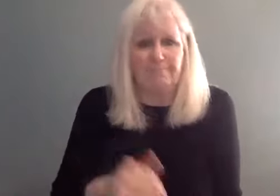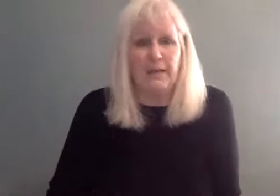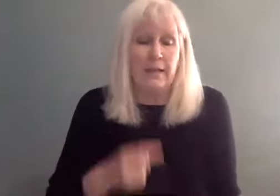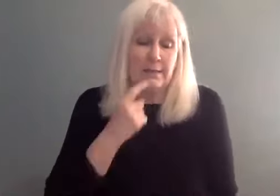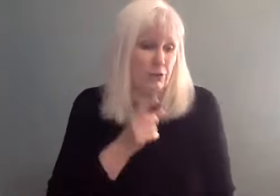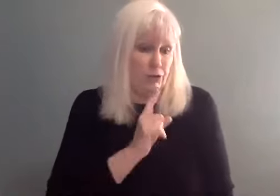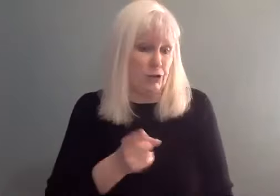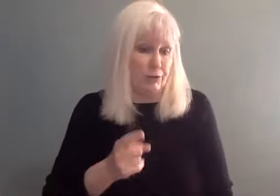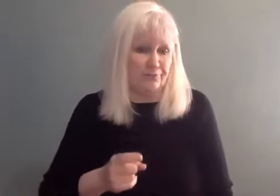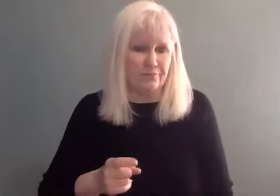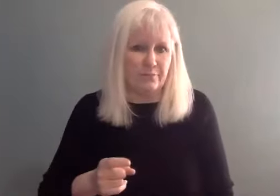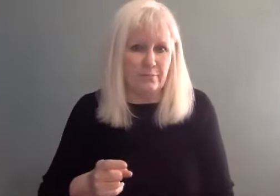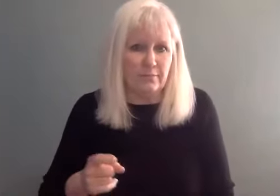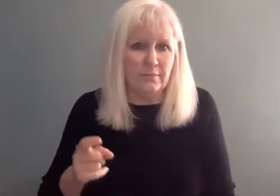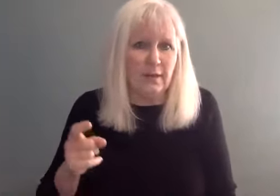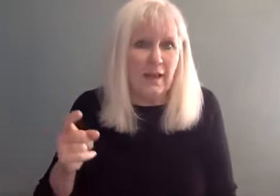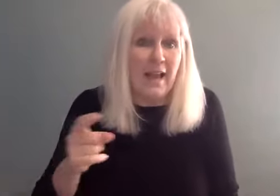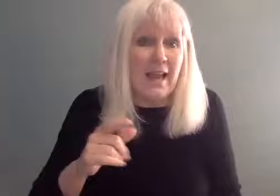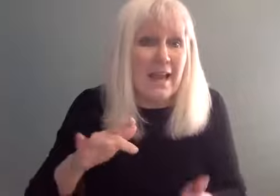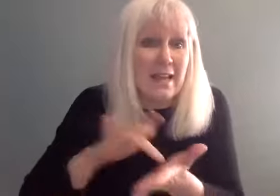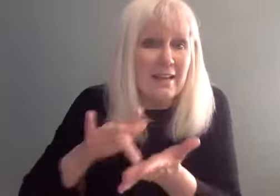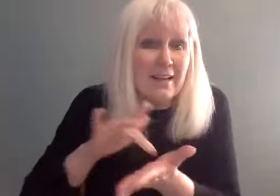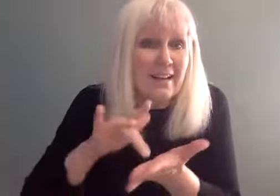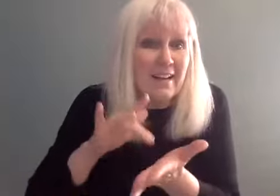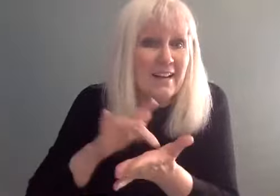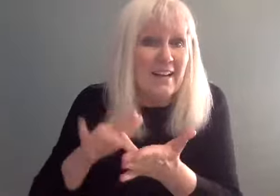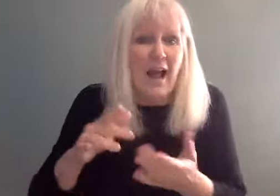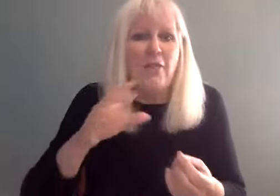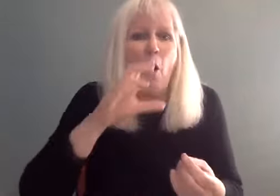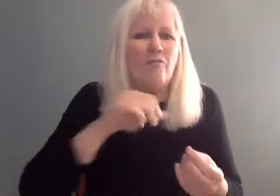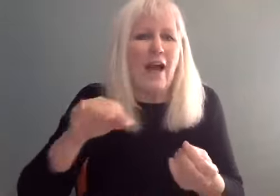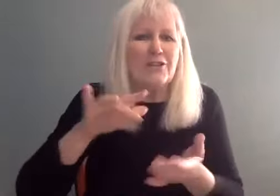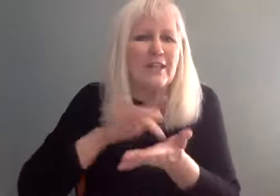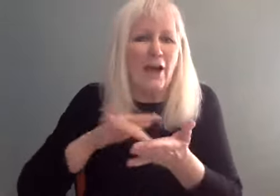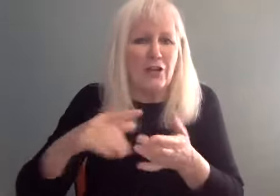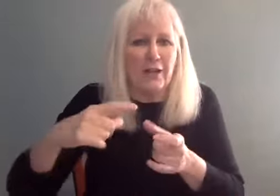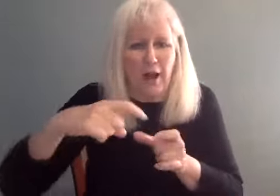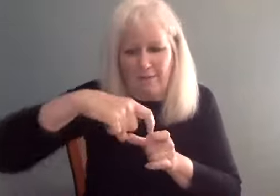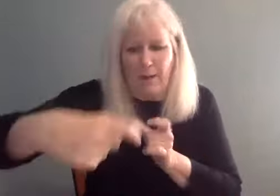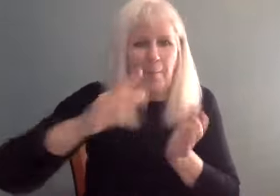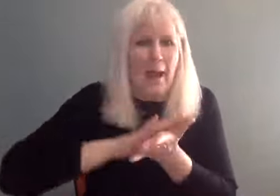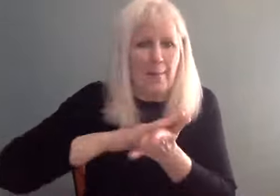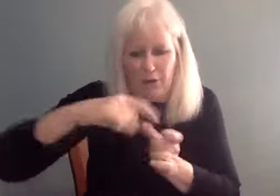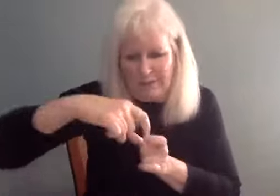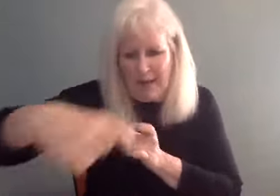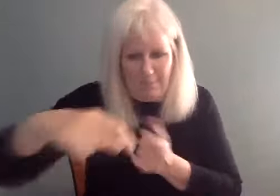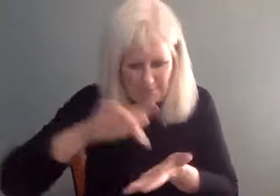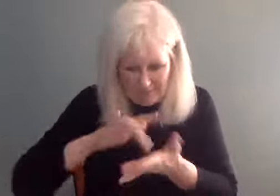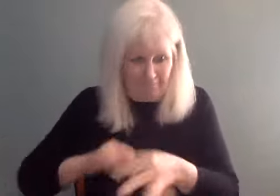this much. He had run a calculator tape. So being defiant, thank God, because my defiance has been loosened